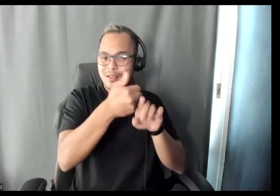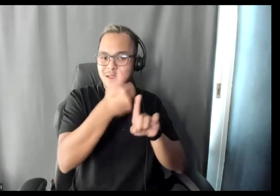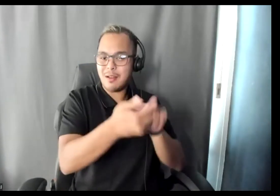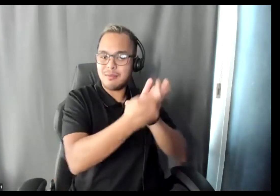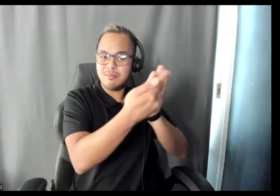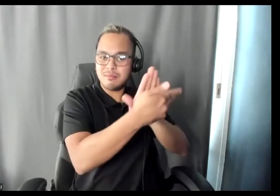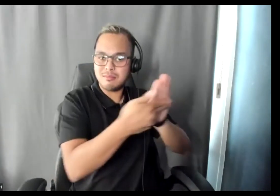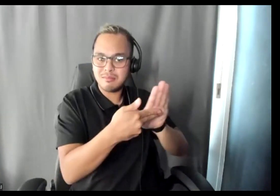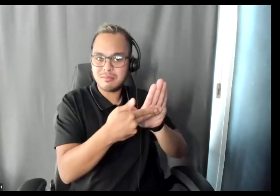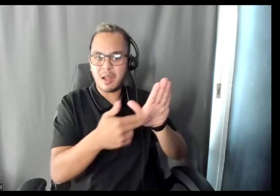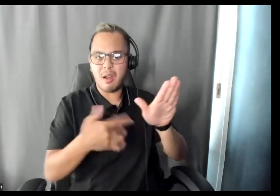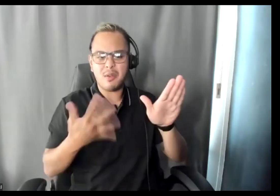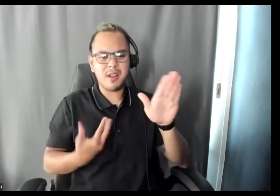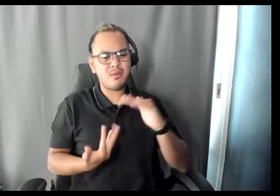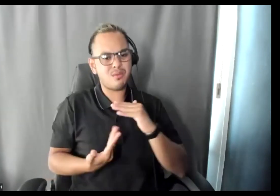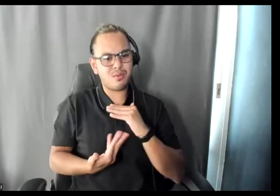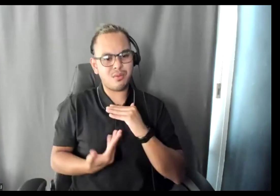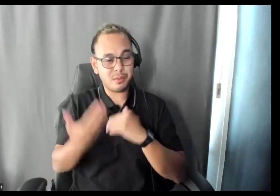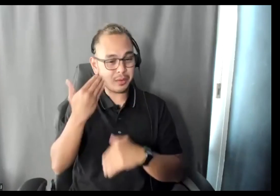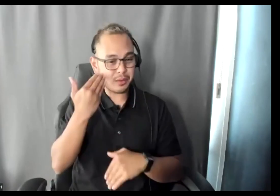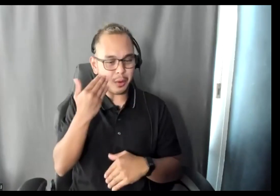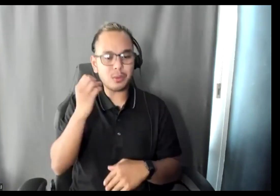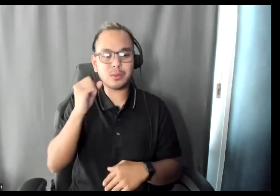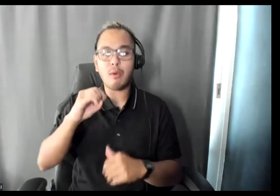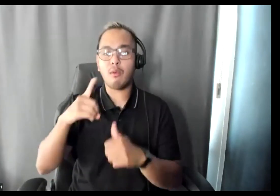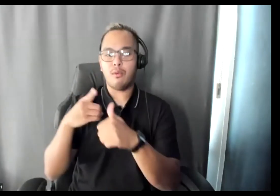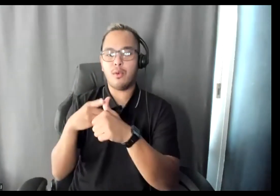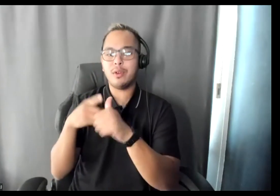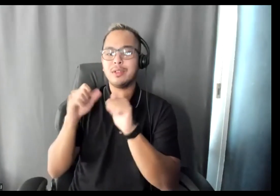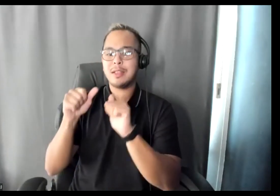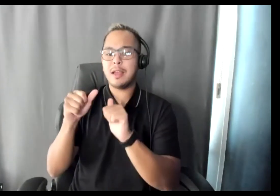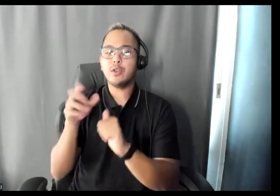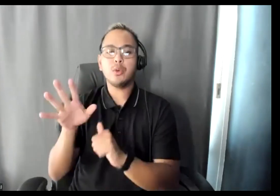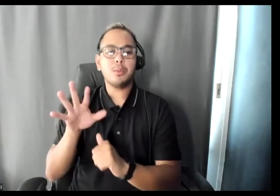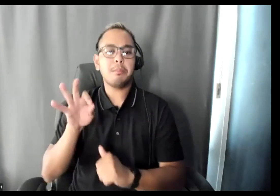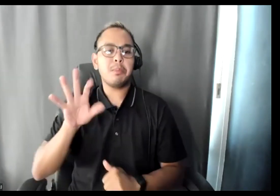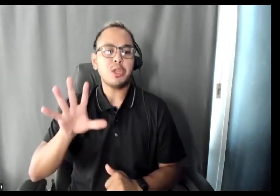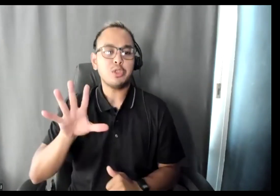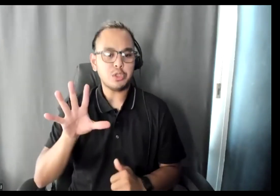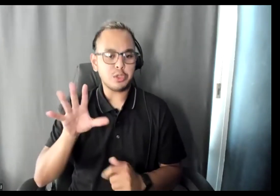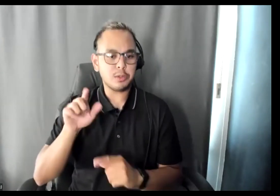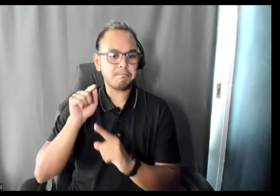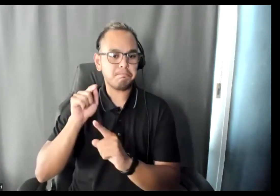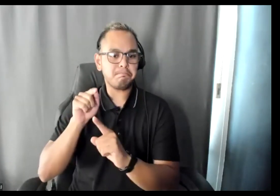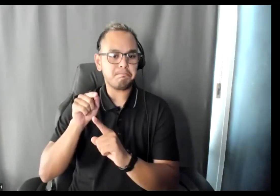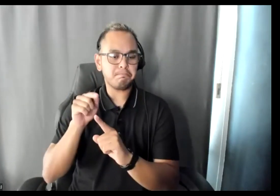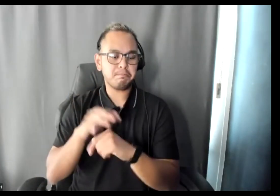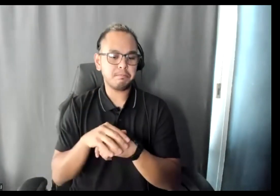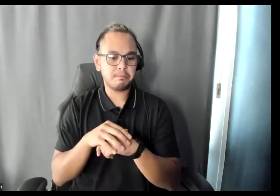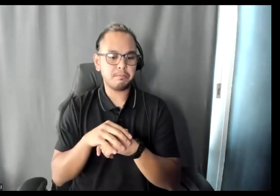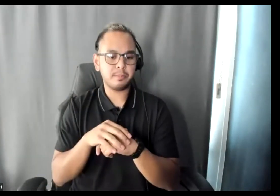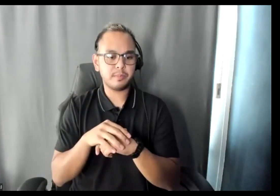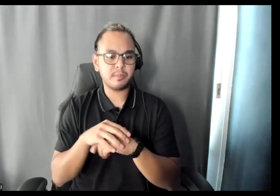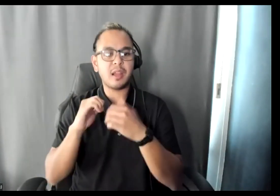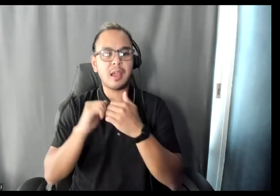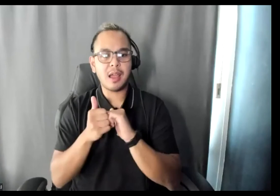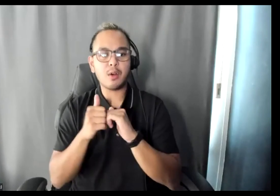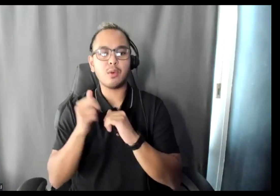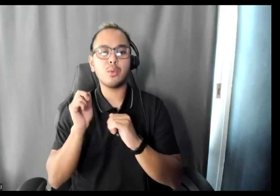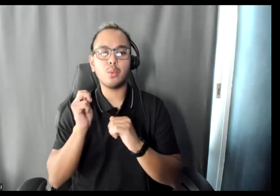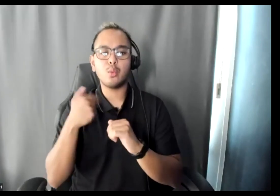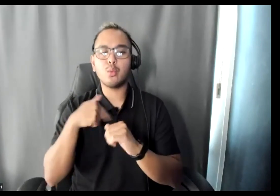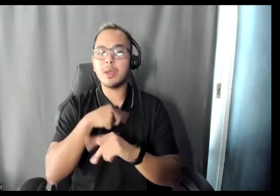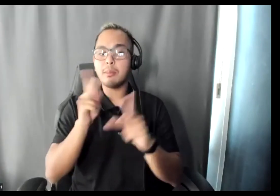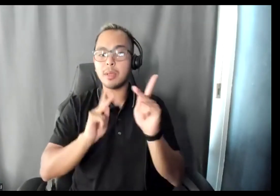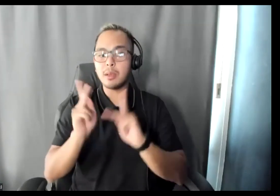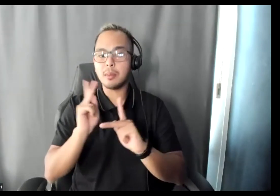like, ugh, right? So first, can you all speak to just this notion of the kind of, you know, how we help people think about that